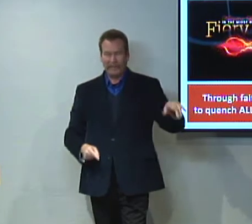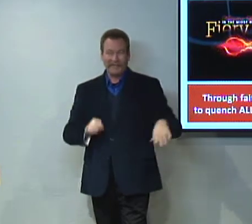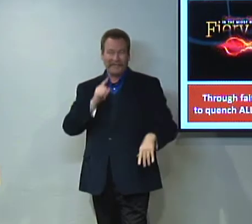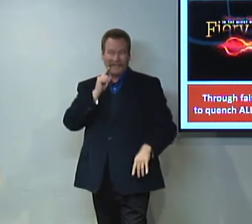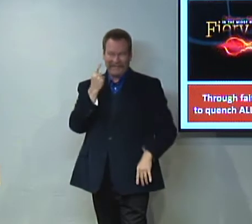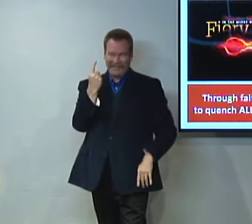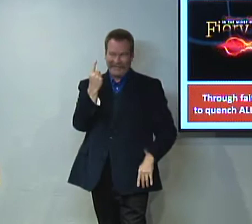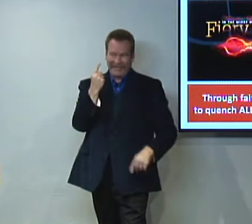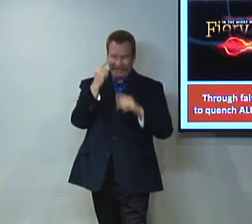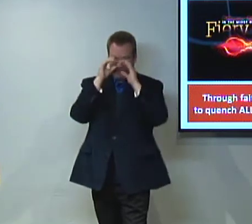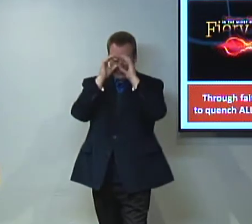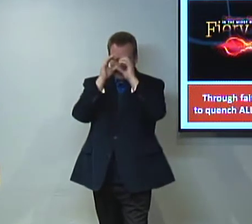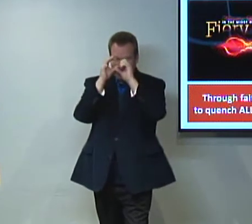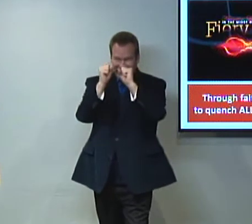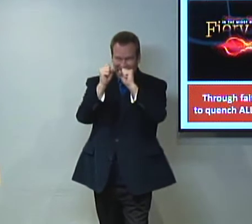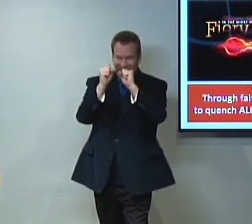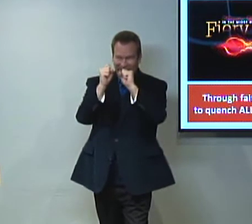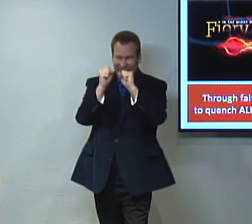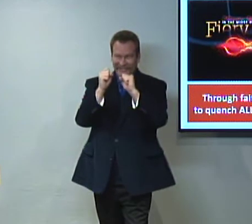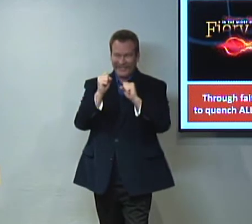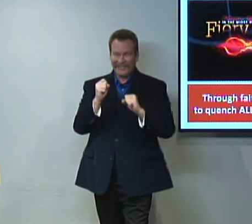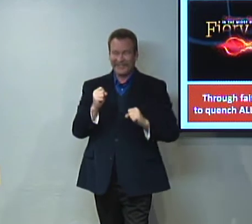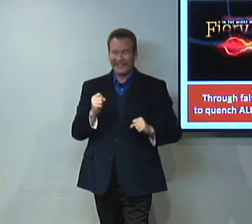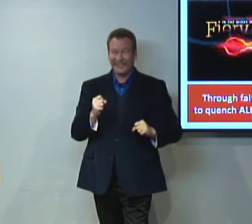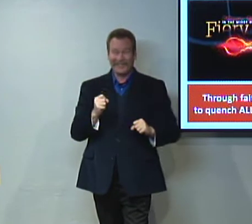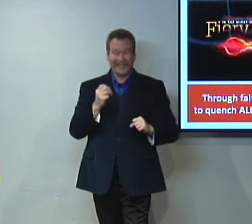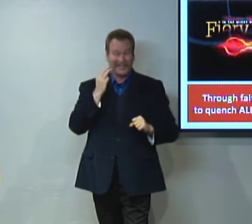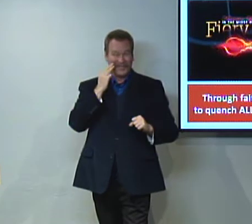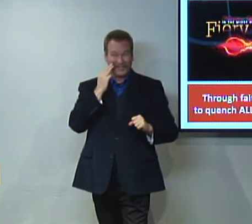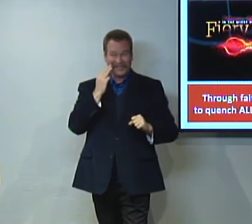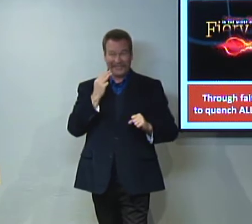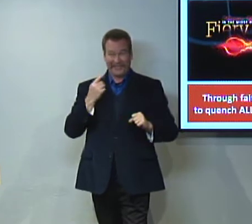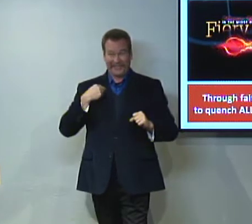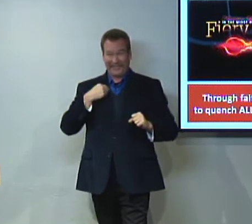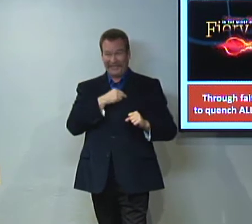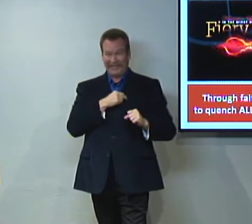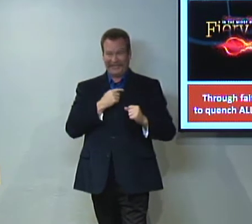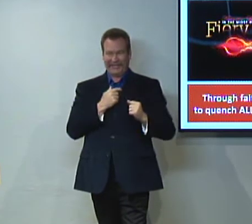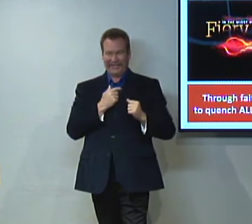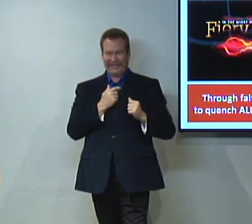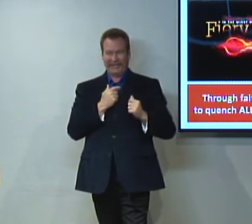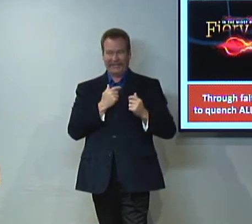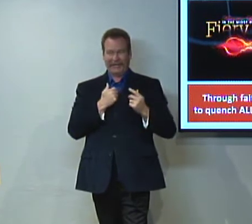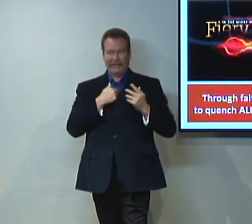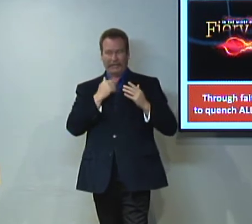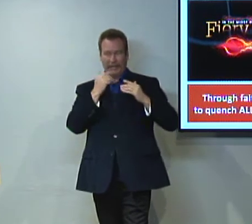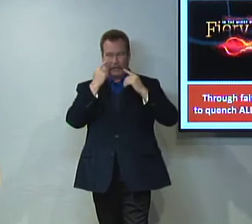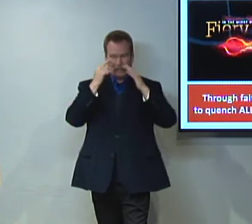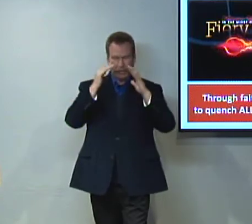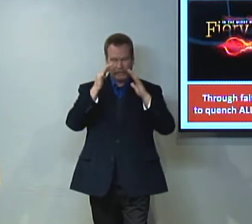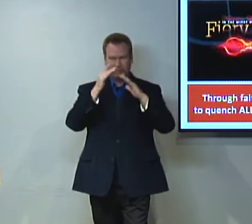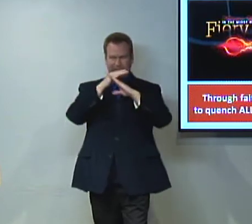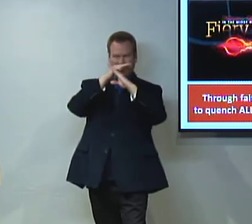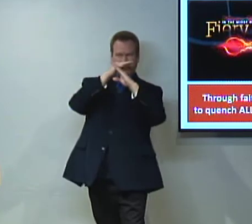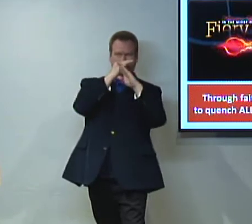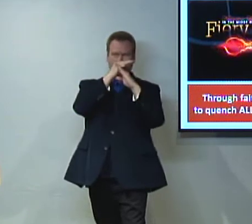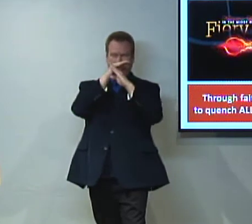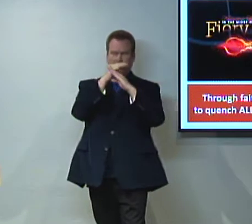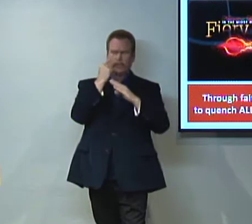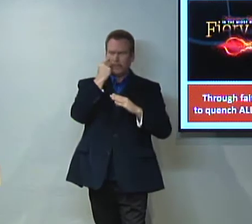So, you know, really, I feel bad for the hearing people because they actually get it through two senses as well, the eyes and the ears. But